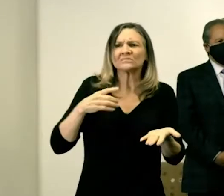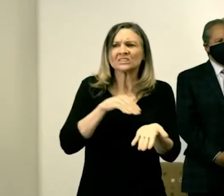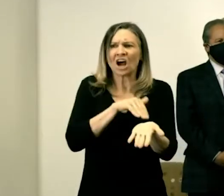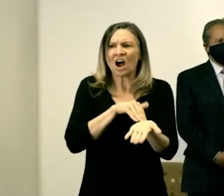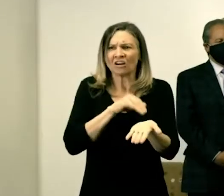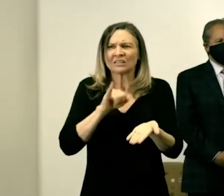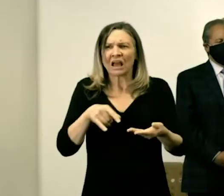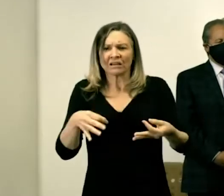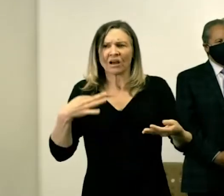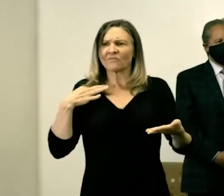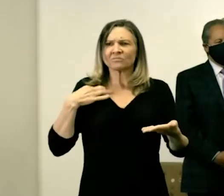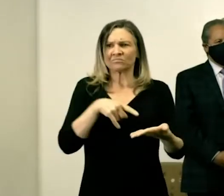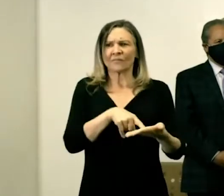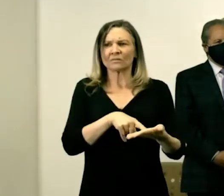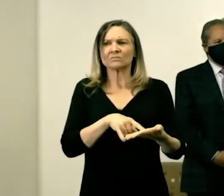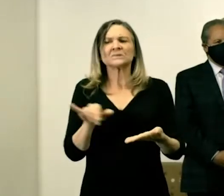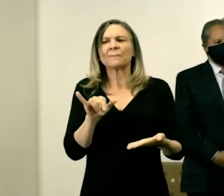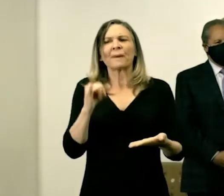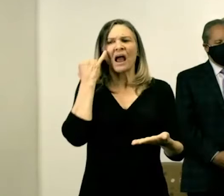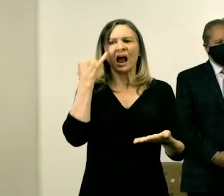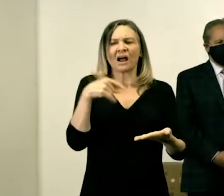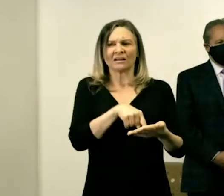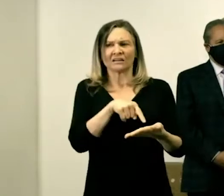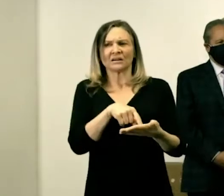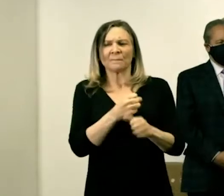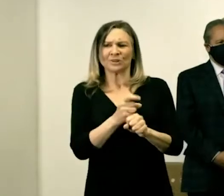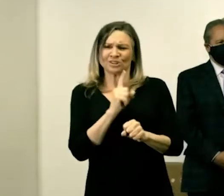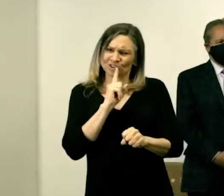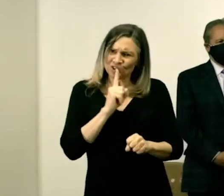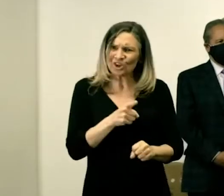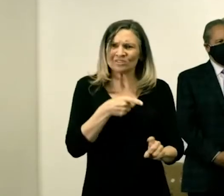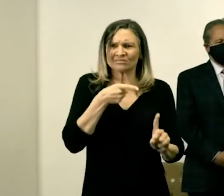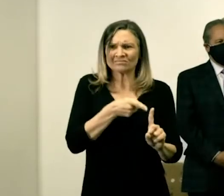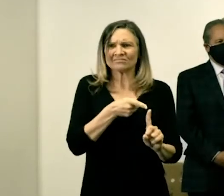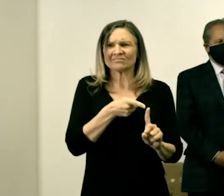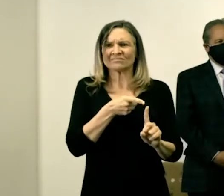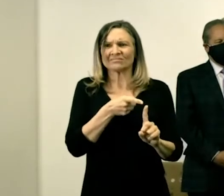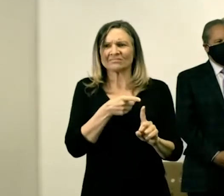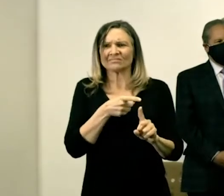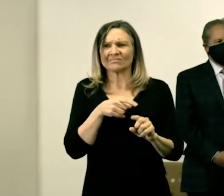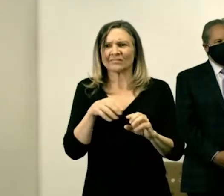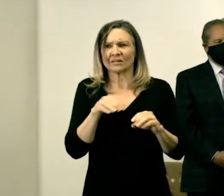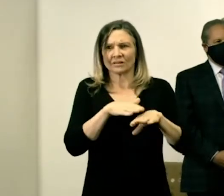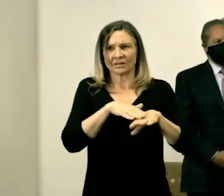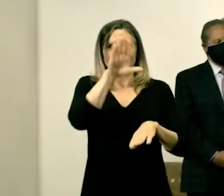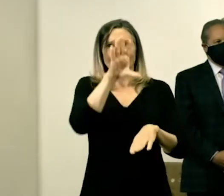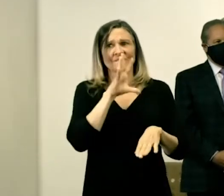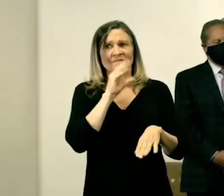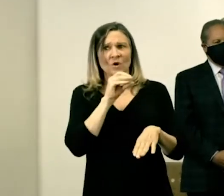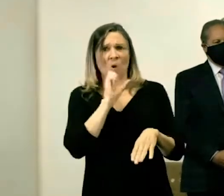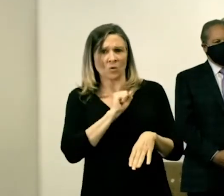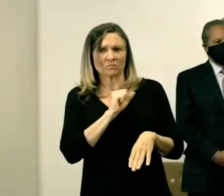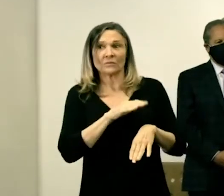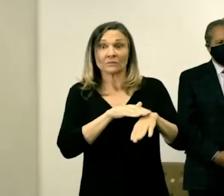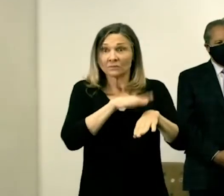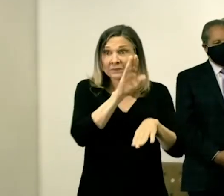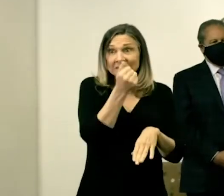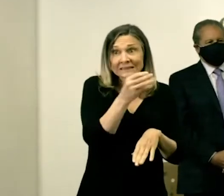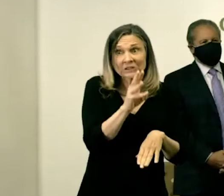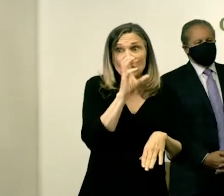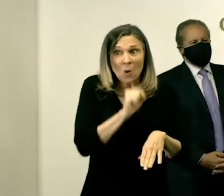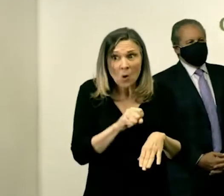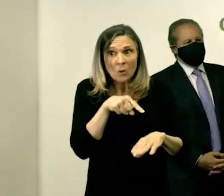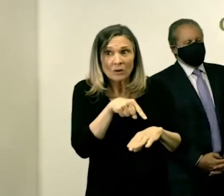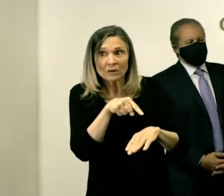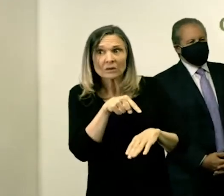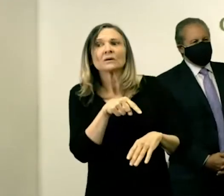Similarly, we want to make sure as we move to 50 and older, 16 and older, that anyone comes free